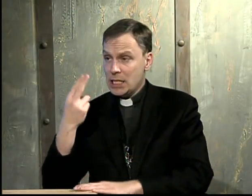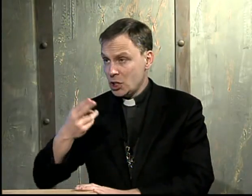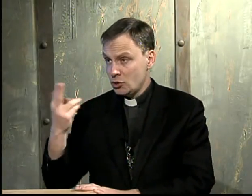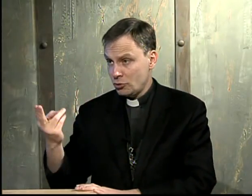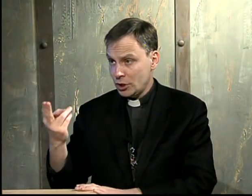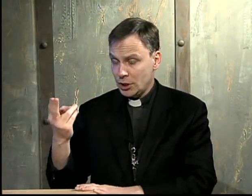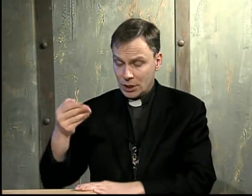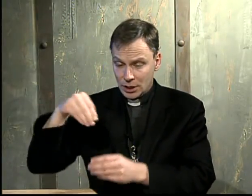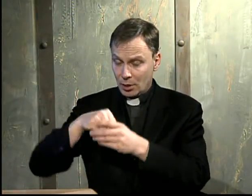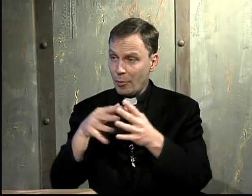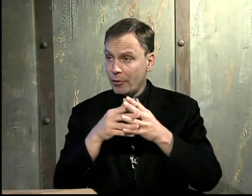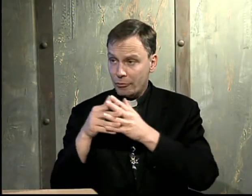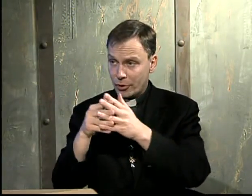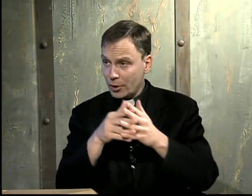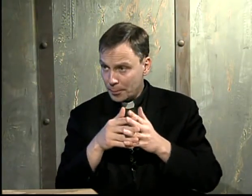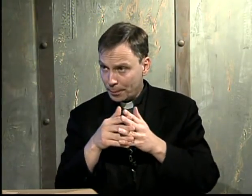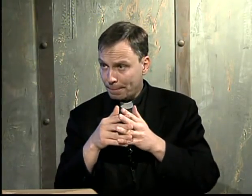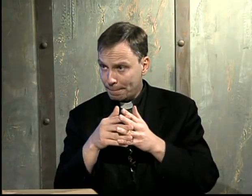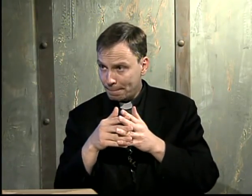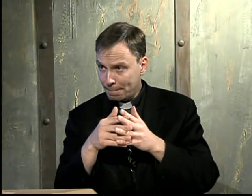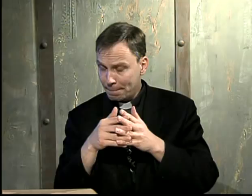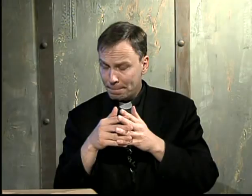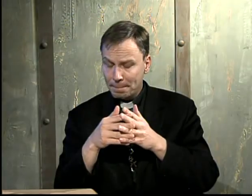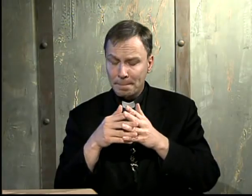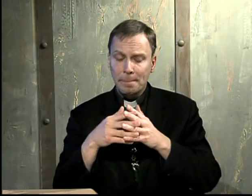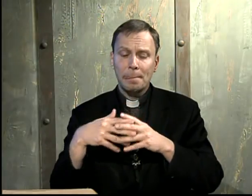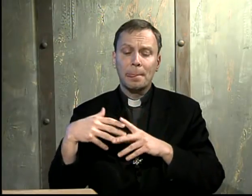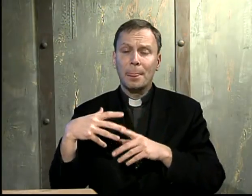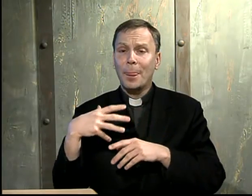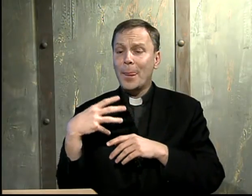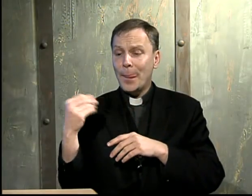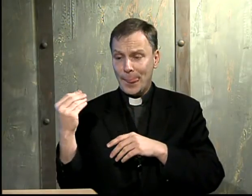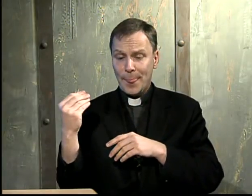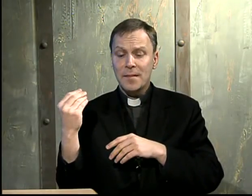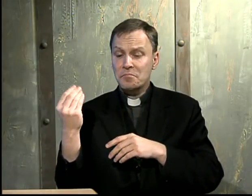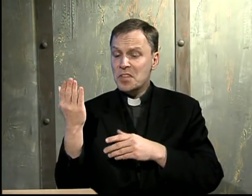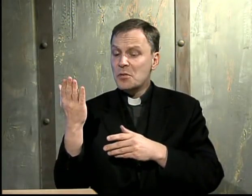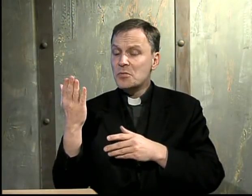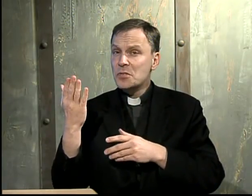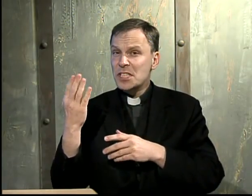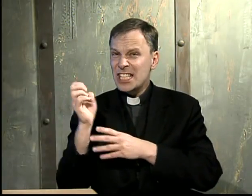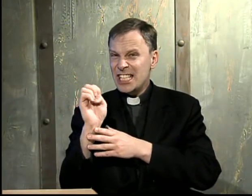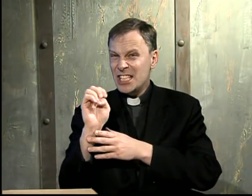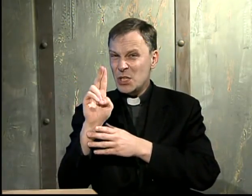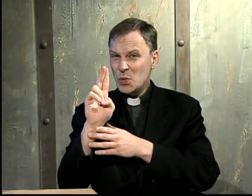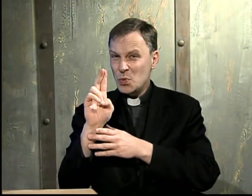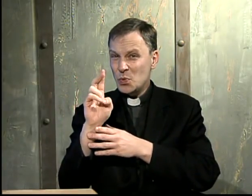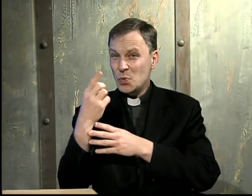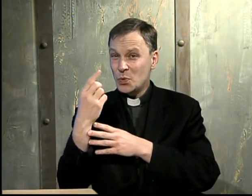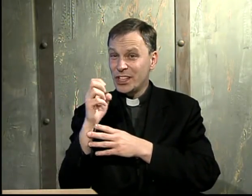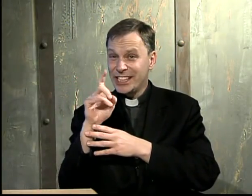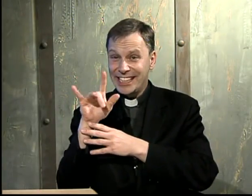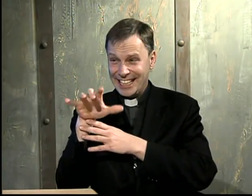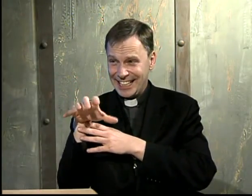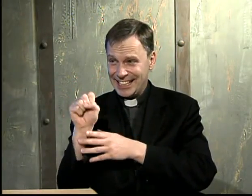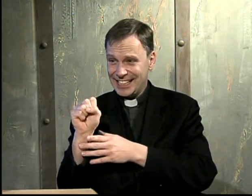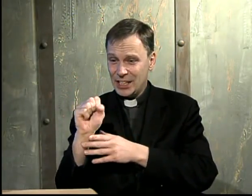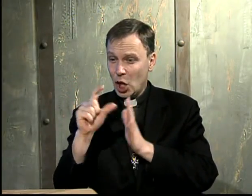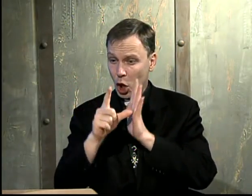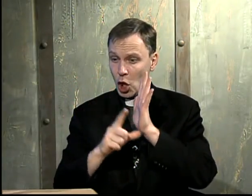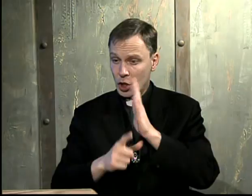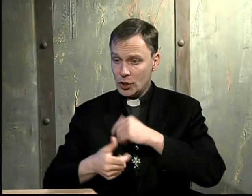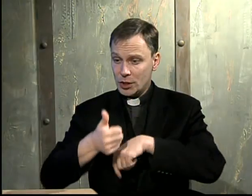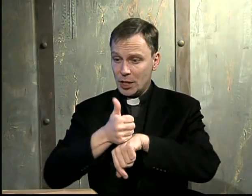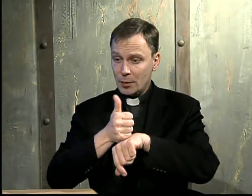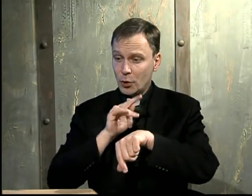And this is because the deaf community in America has a history with eugenics.